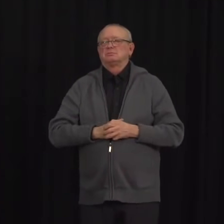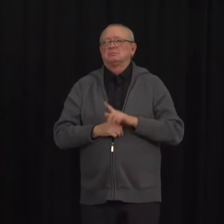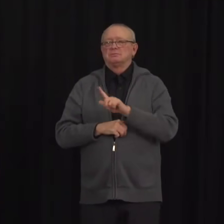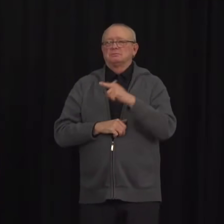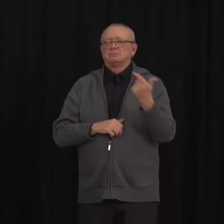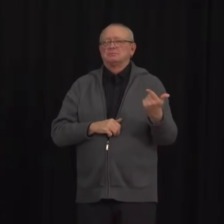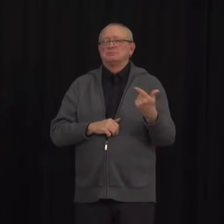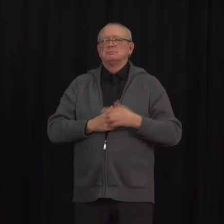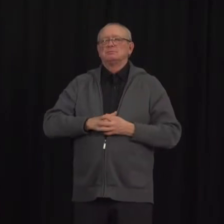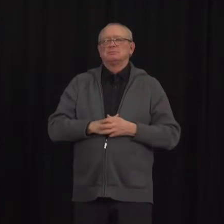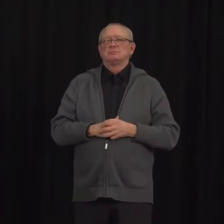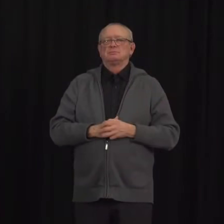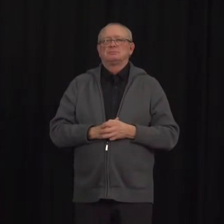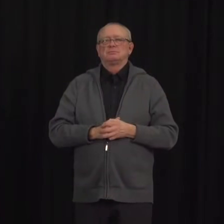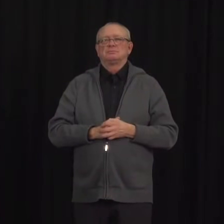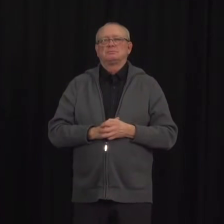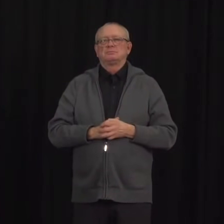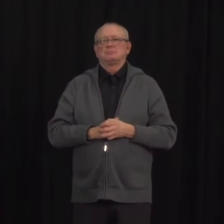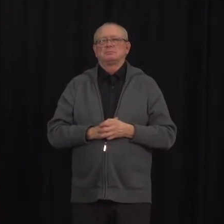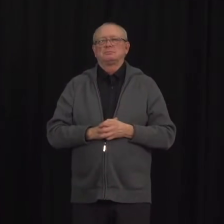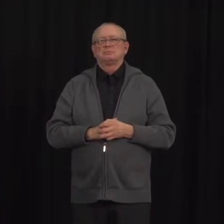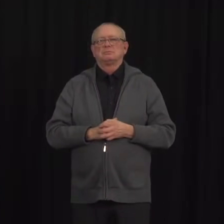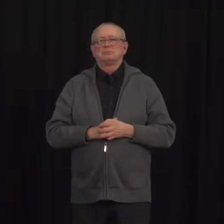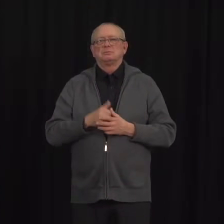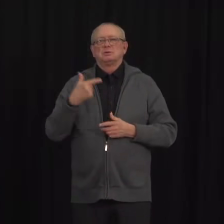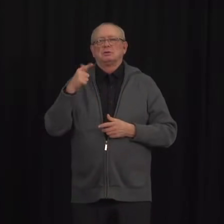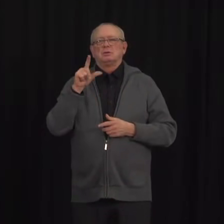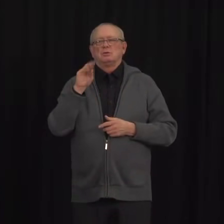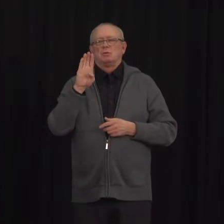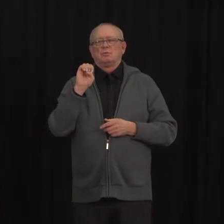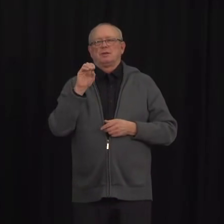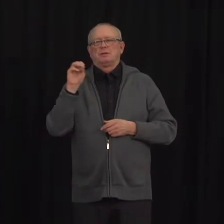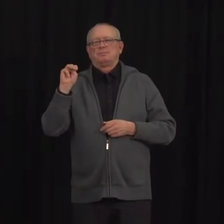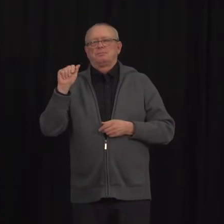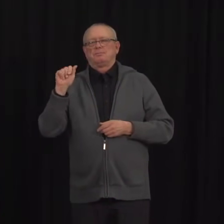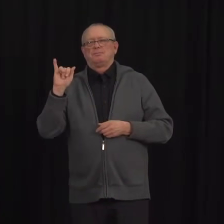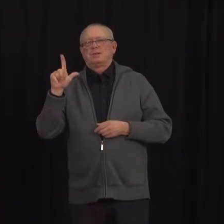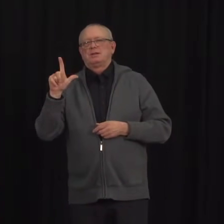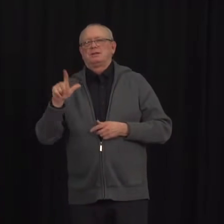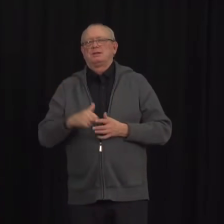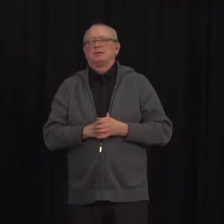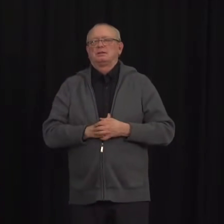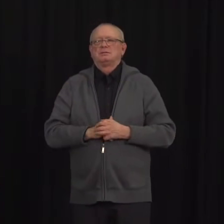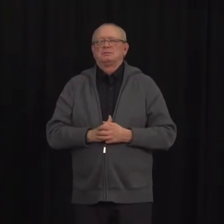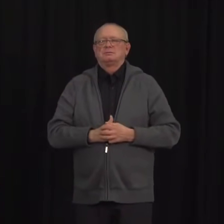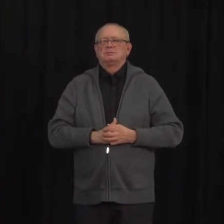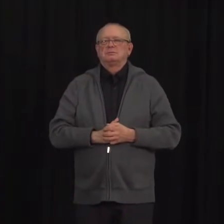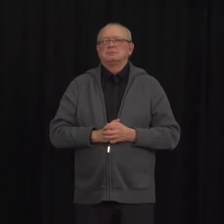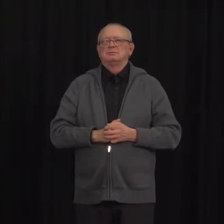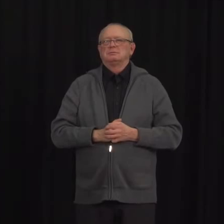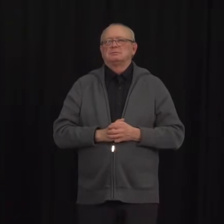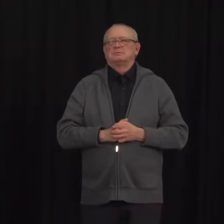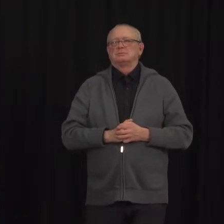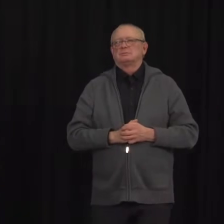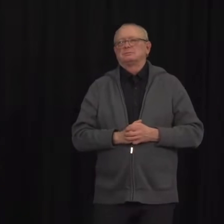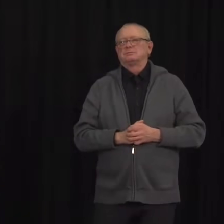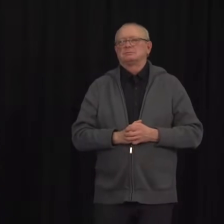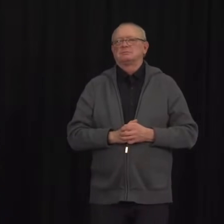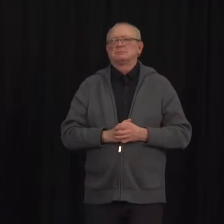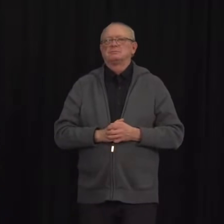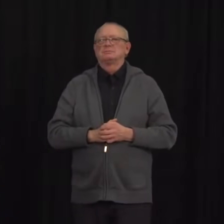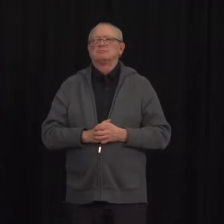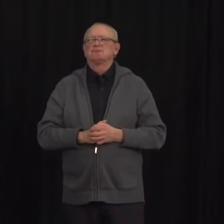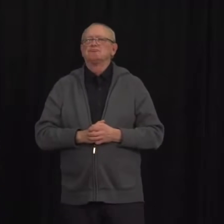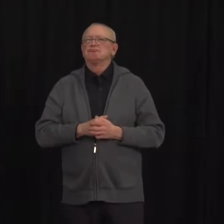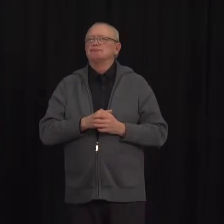question is from Carrie Tate, Globe and Mail. Hi, thank you. Dr. Hinshaw, I'm wondering if the contact tracers,